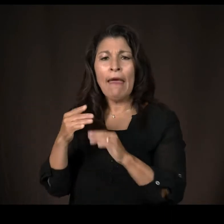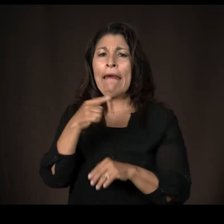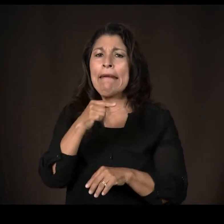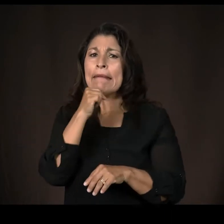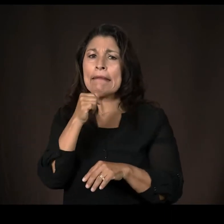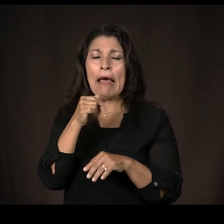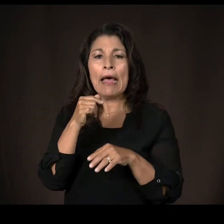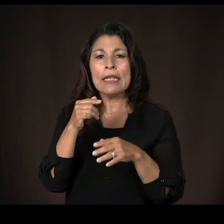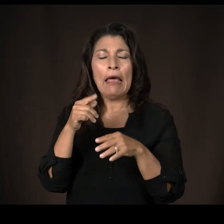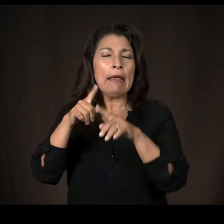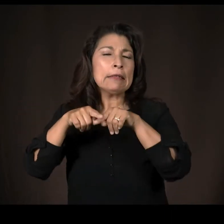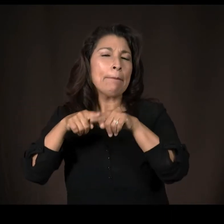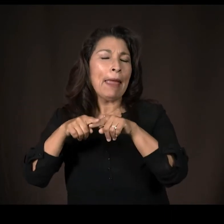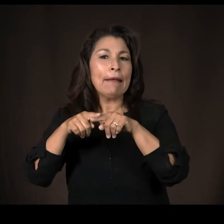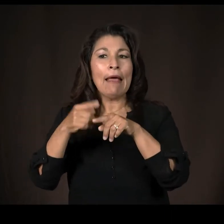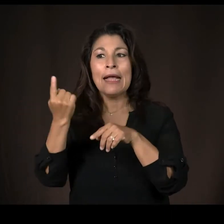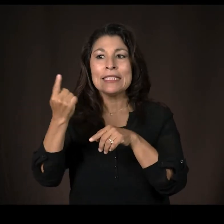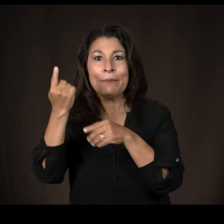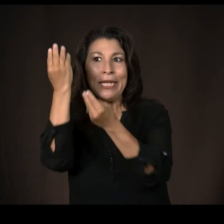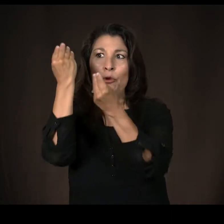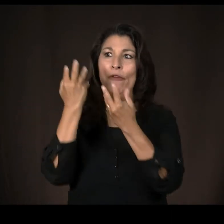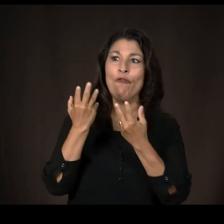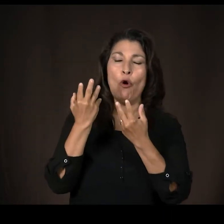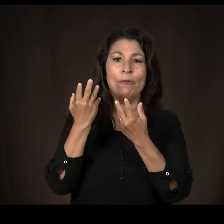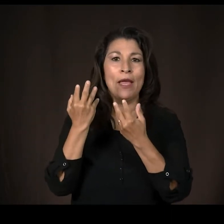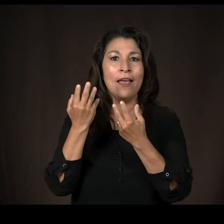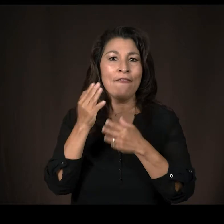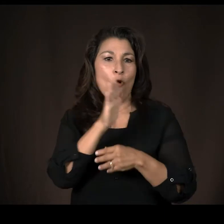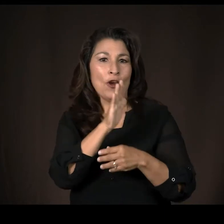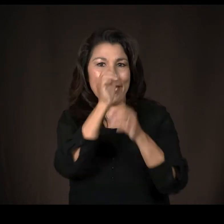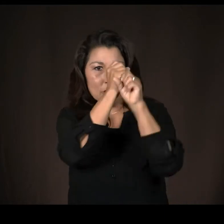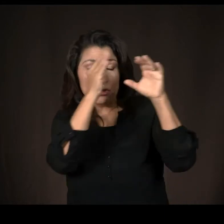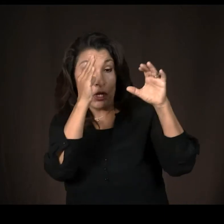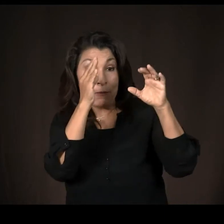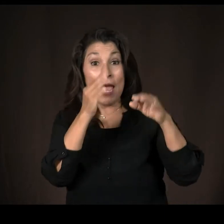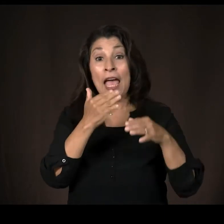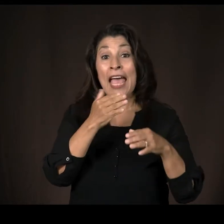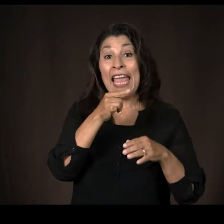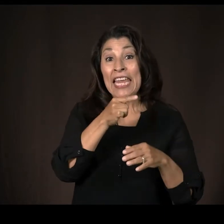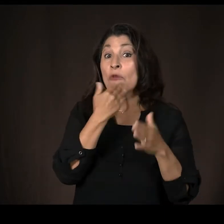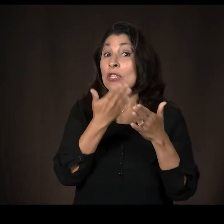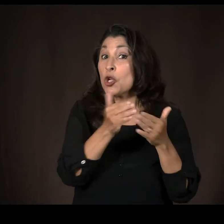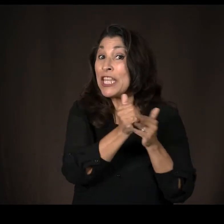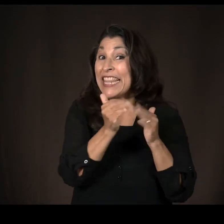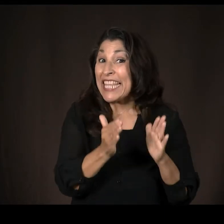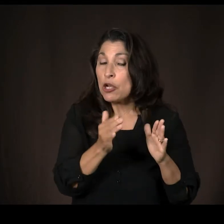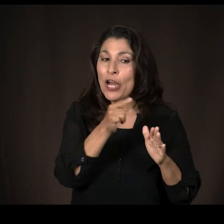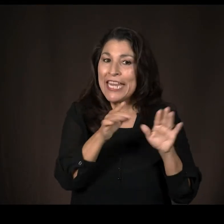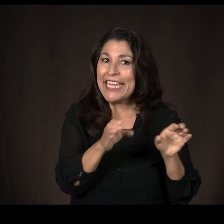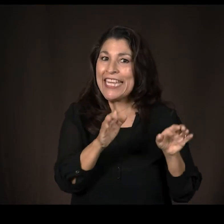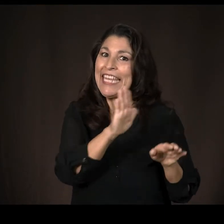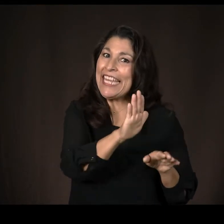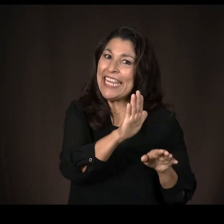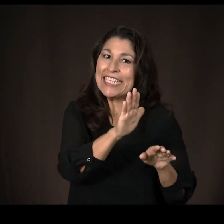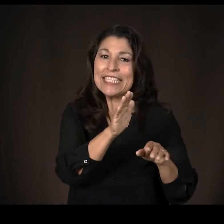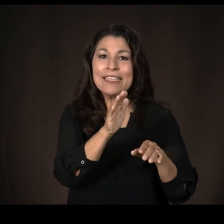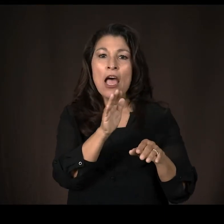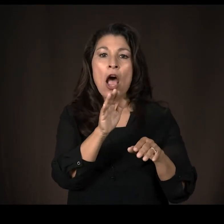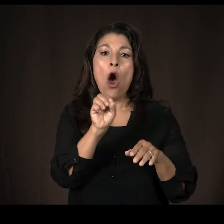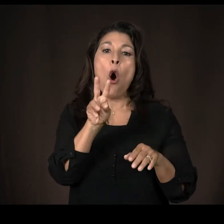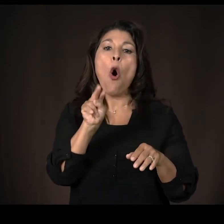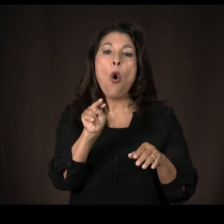on secondhand knowledge for his dream. He did his own research. Good leaders do their own research. He learned all he